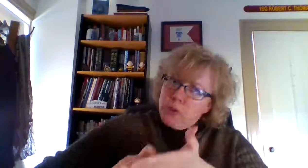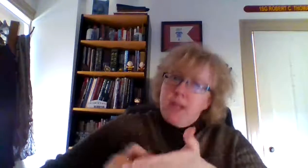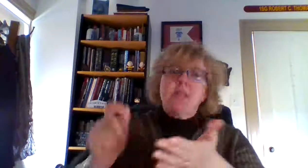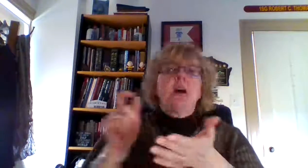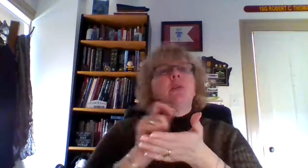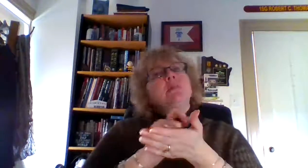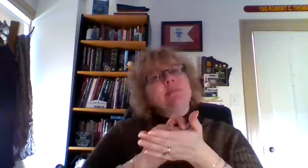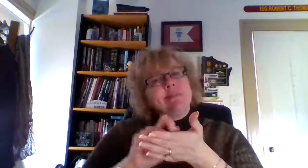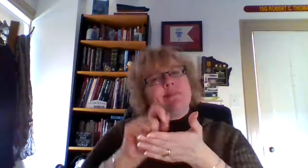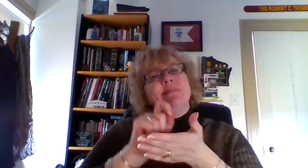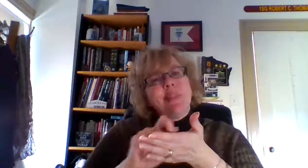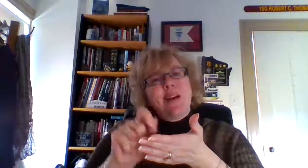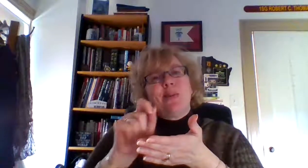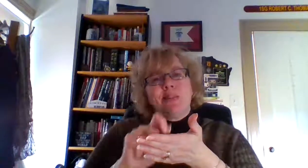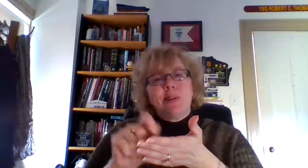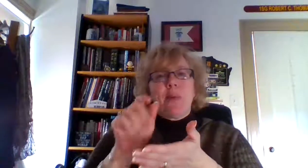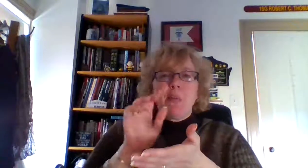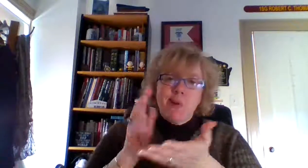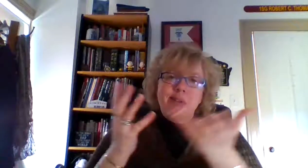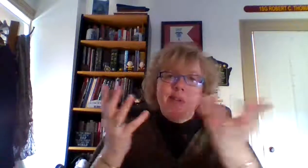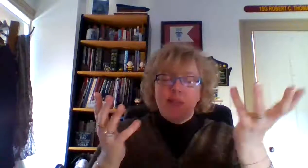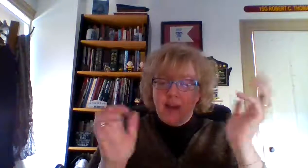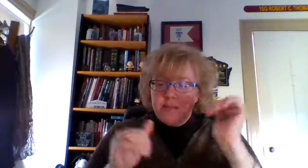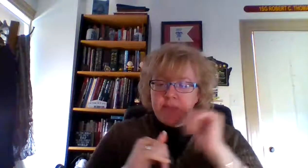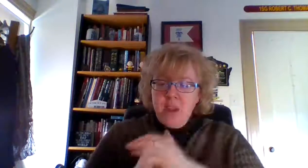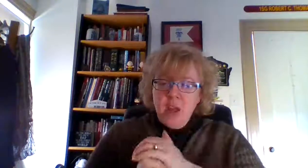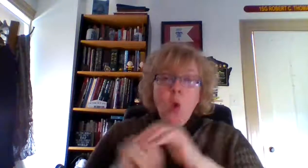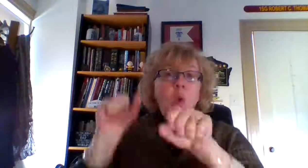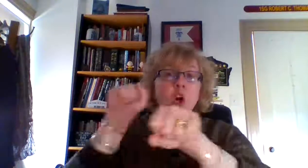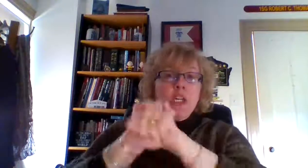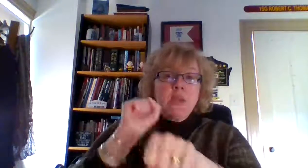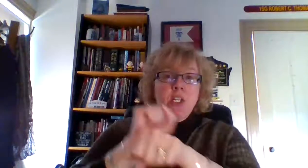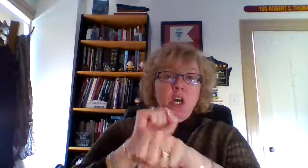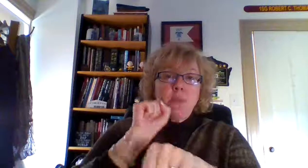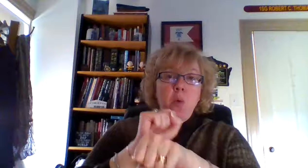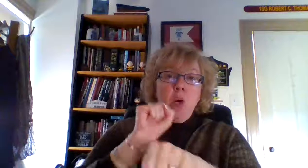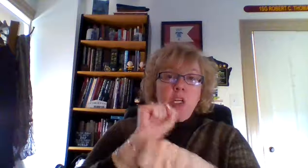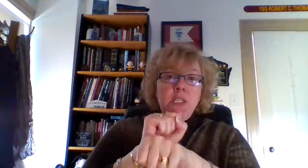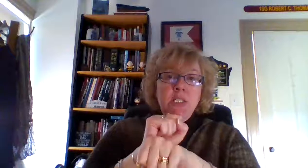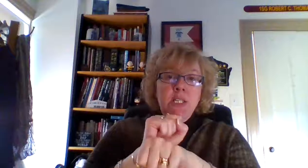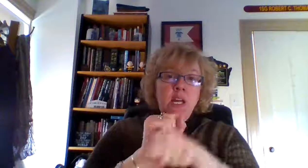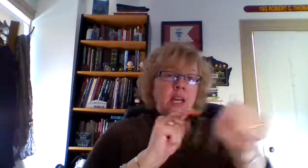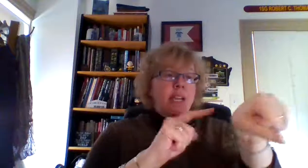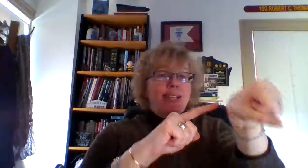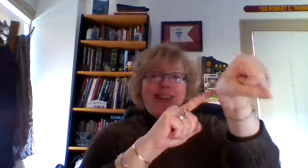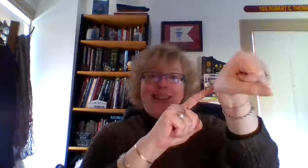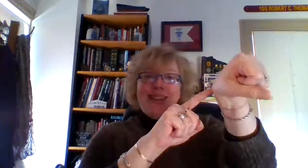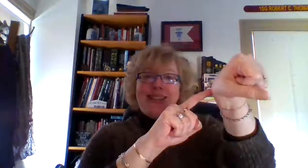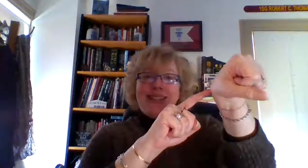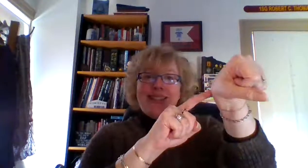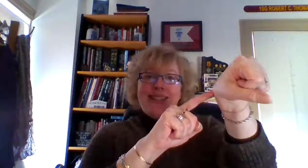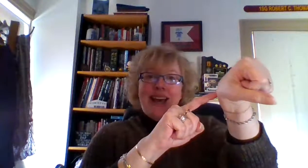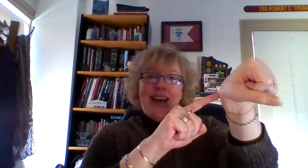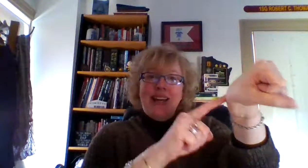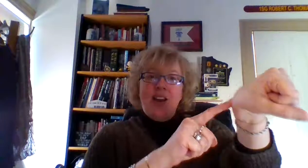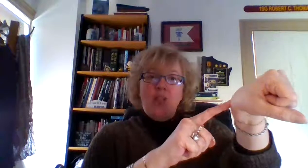write it down. Or, I wrote the paper, that. Work. We talked about work. It's hitting this side of